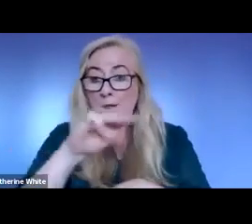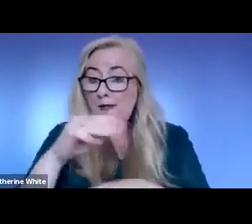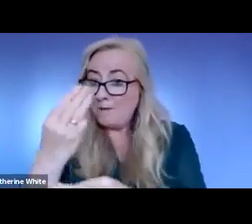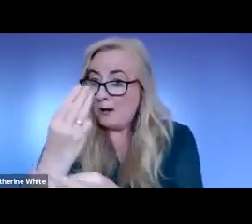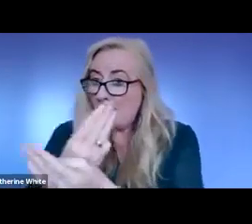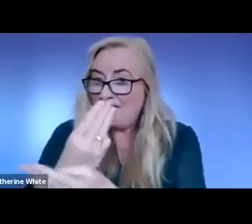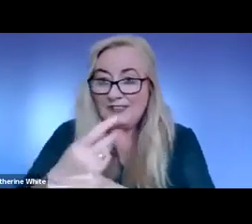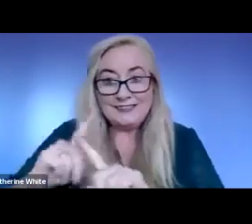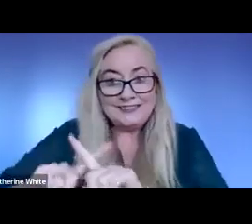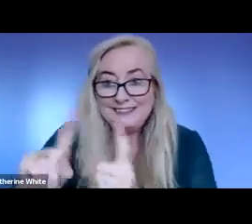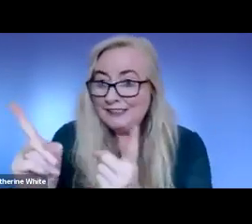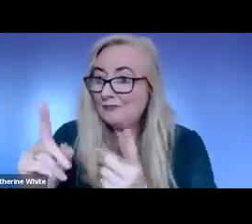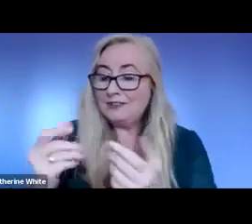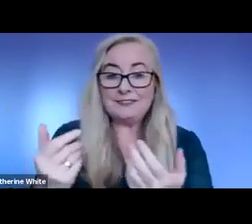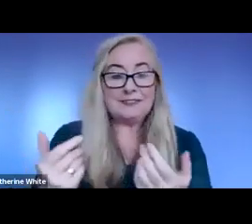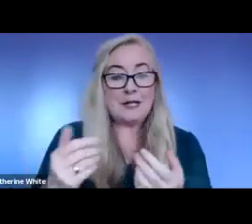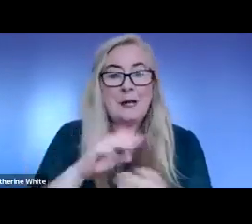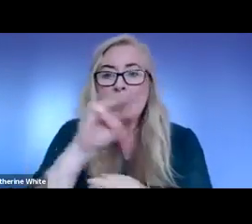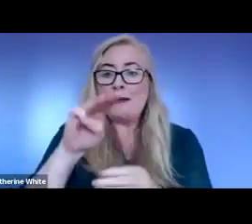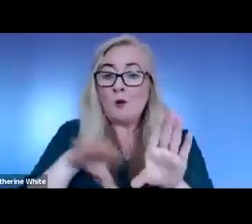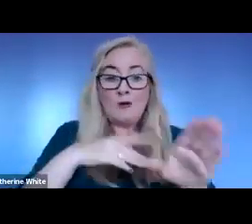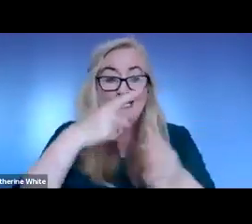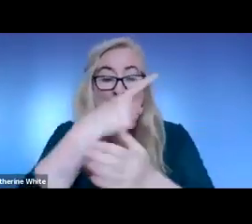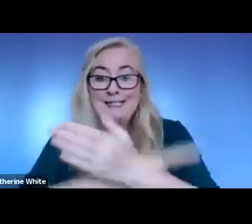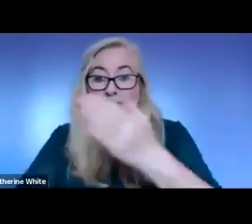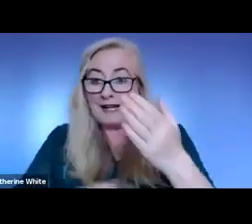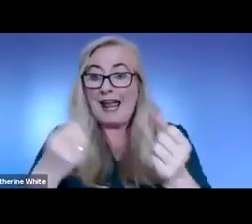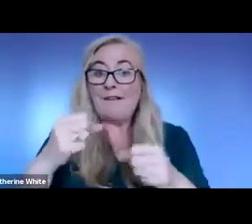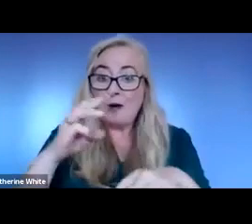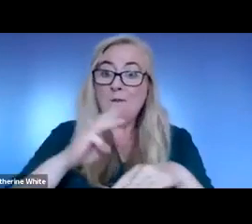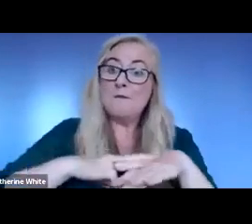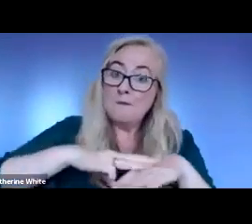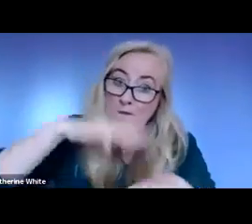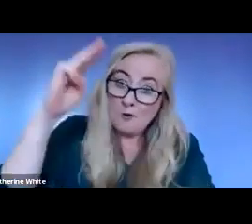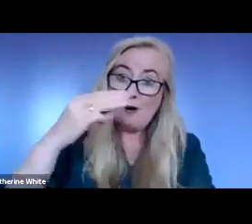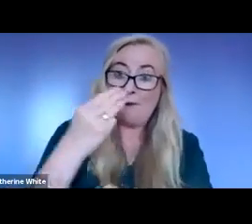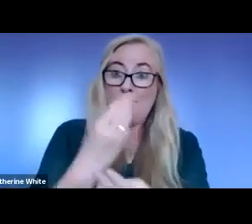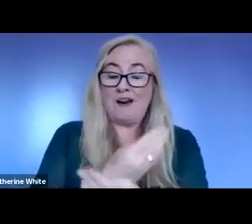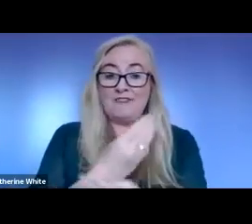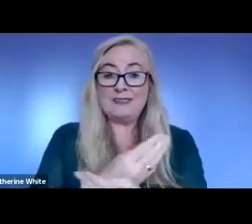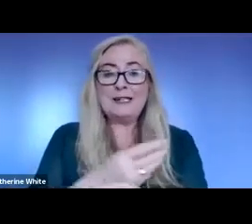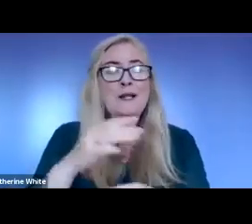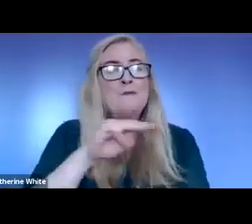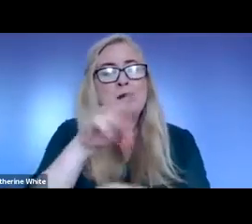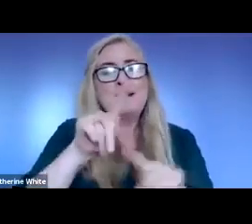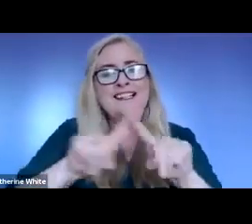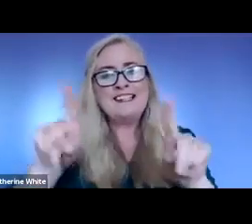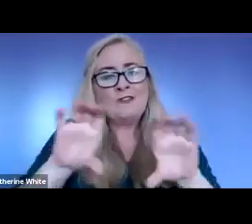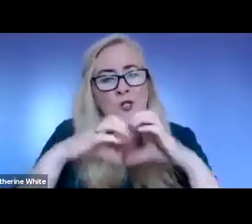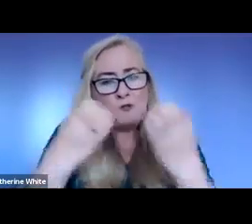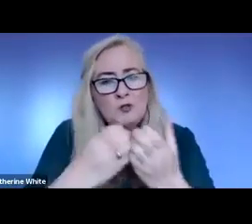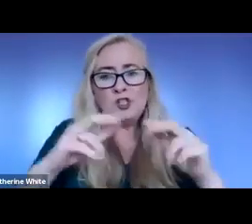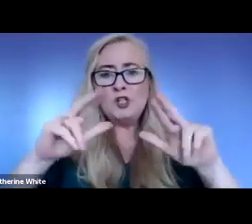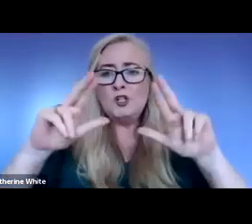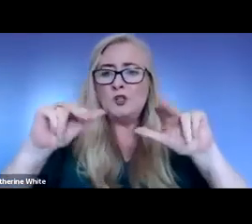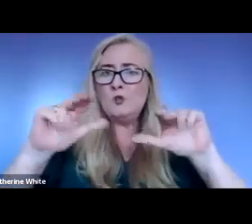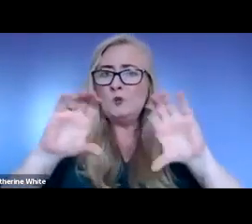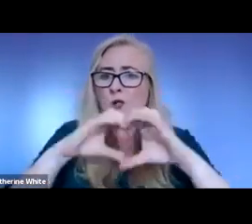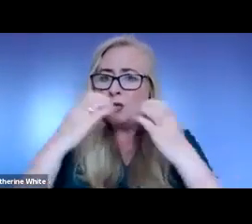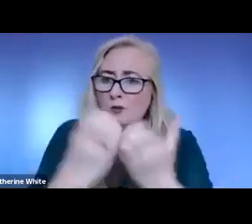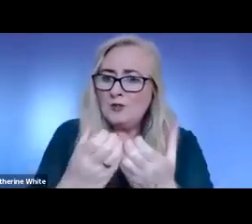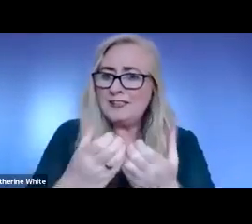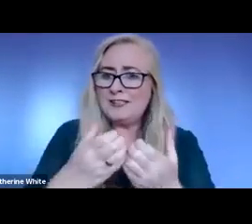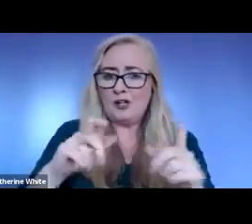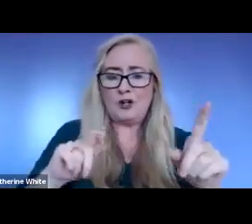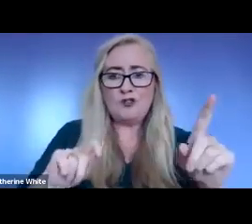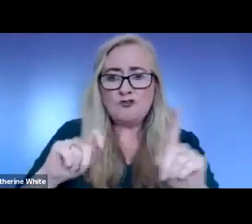differently. People with disabilities experience higher rates of poverty. People in different communities, new communities and traveller communities experience higher